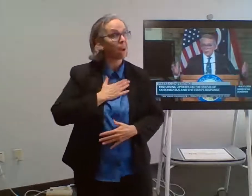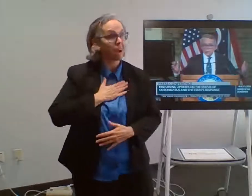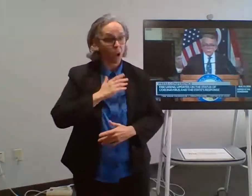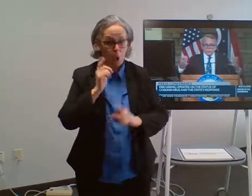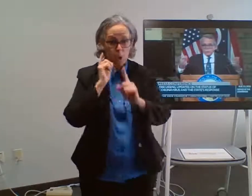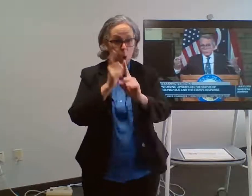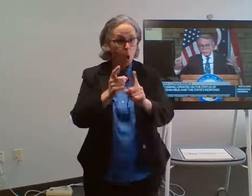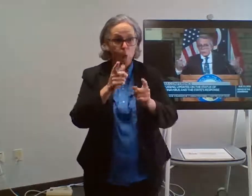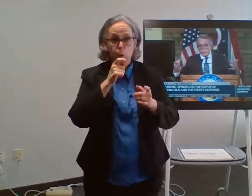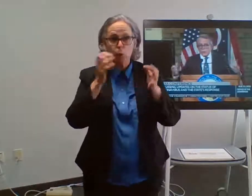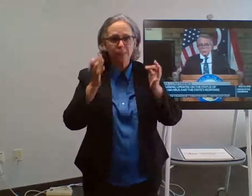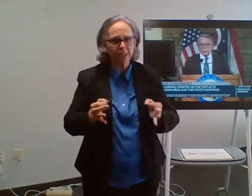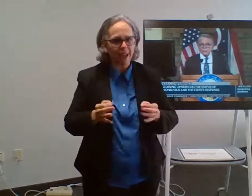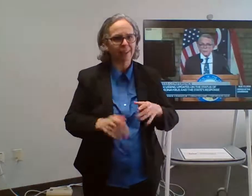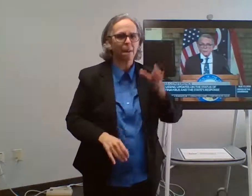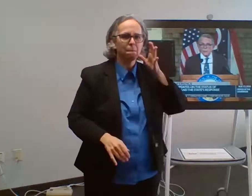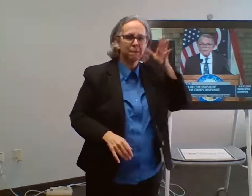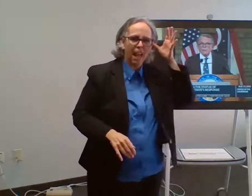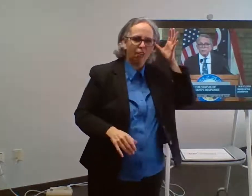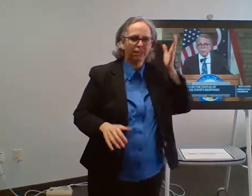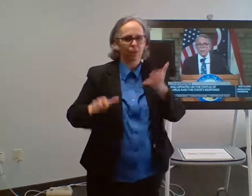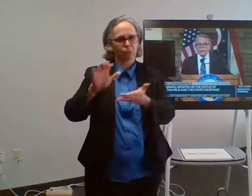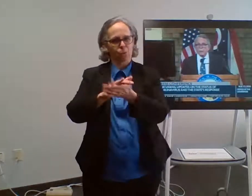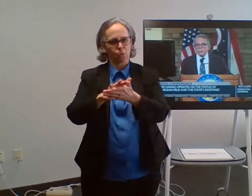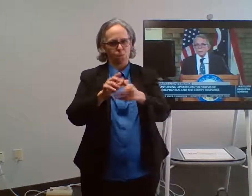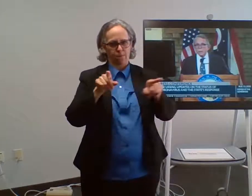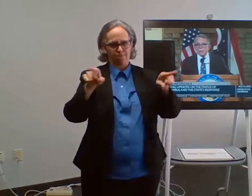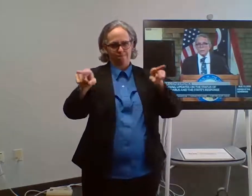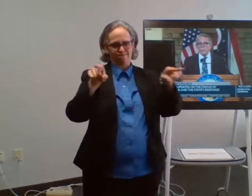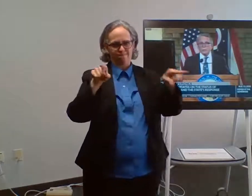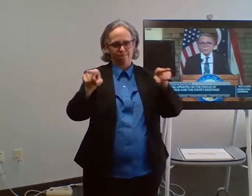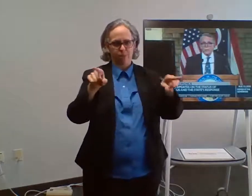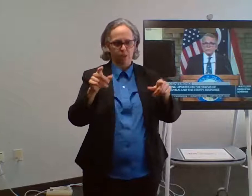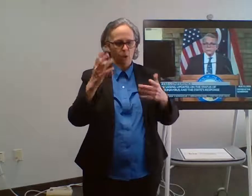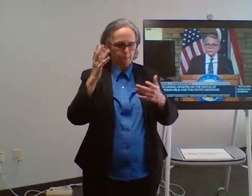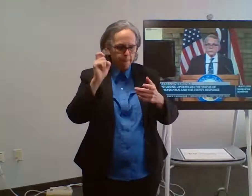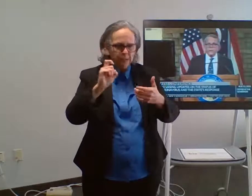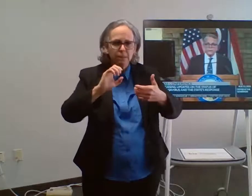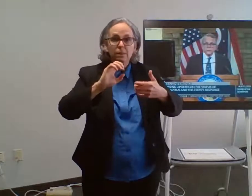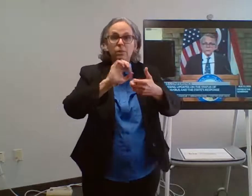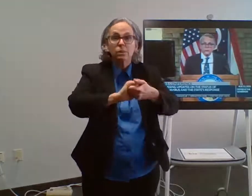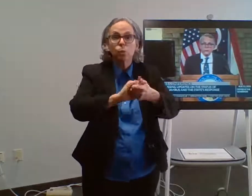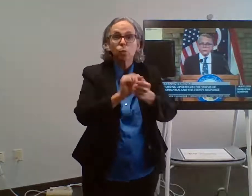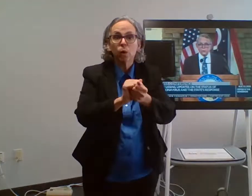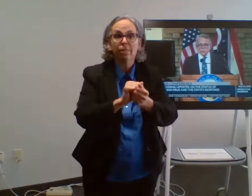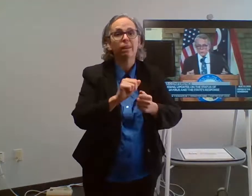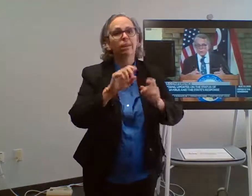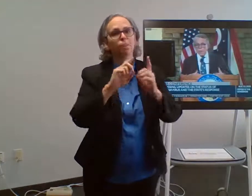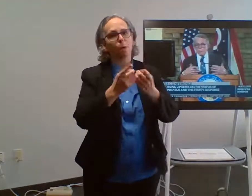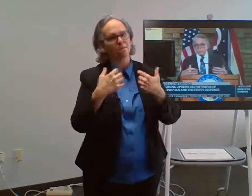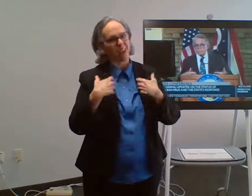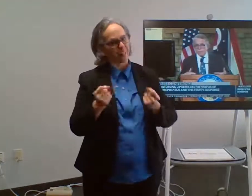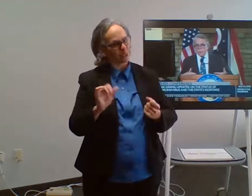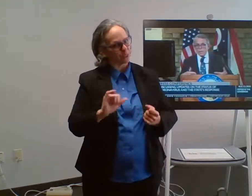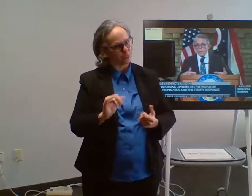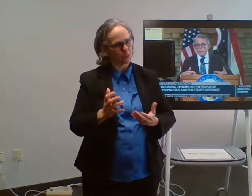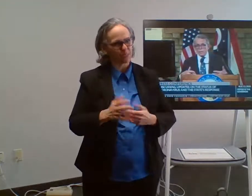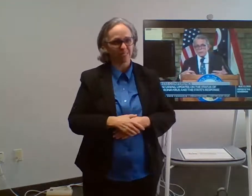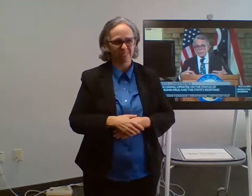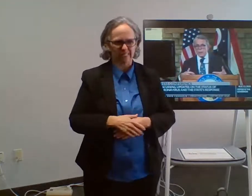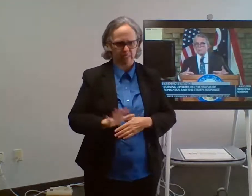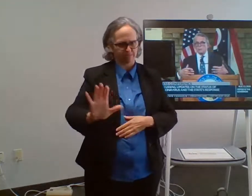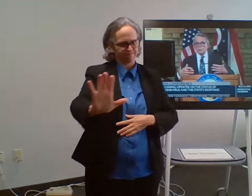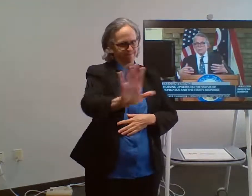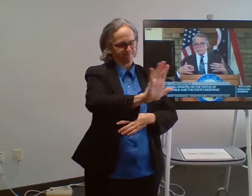health departments, all of that interplay. And so these are decisions that are going to be made.